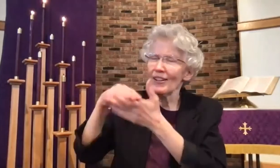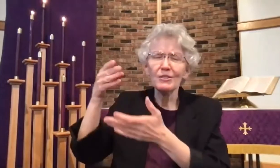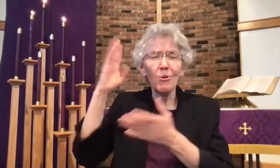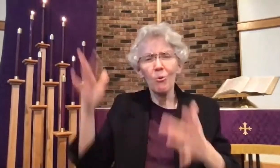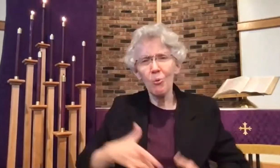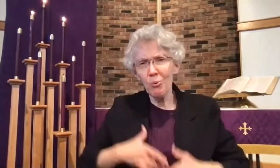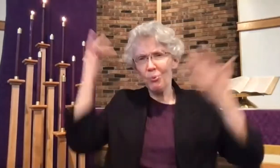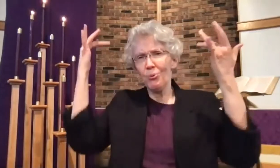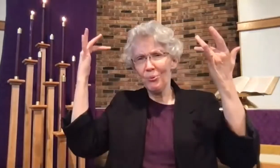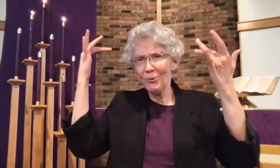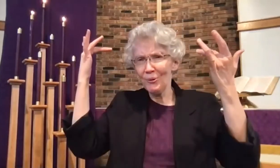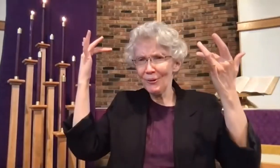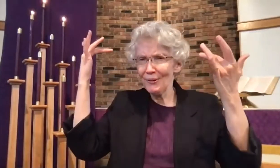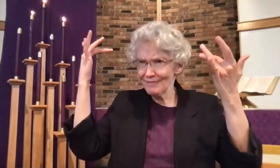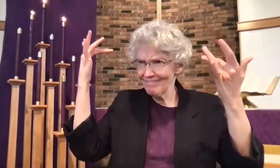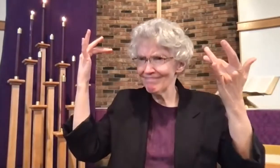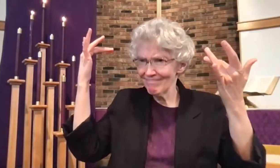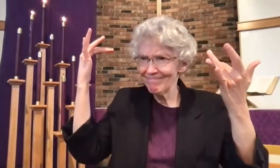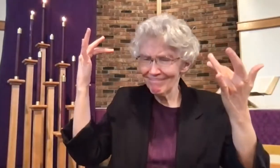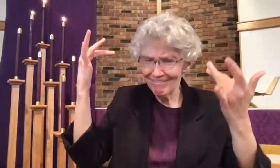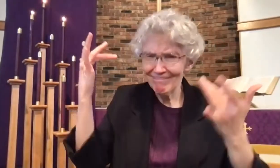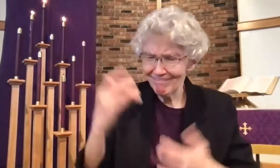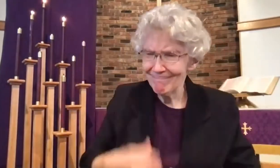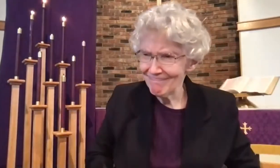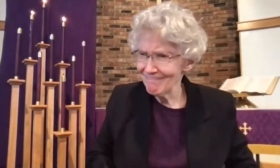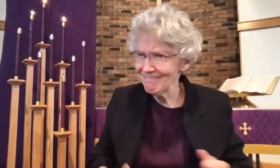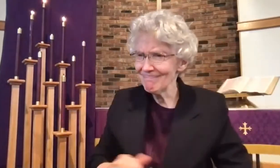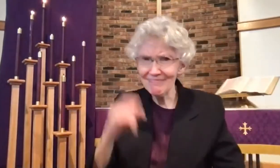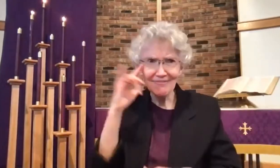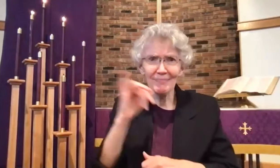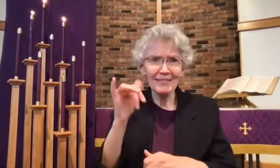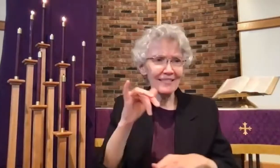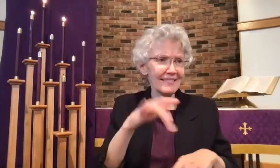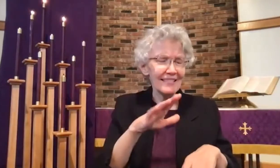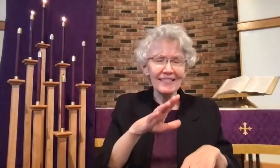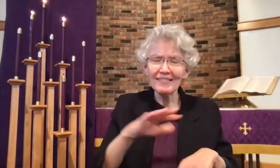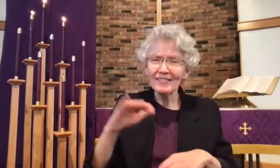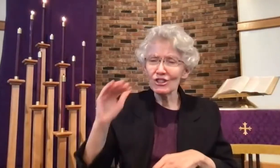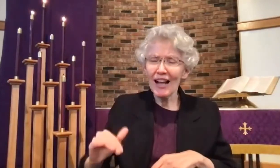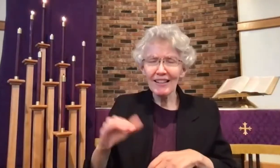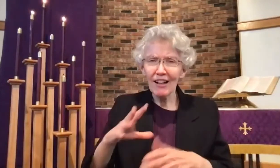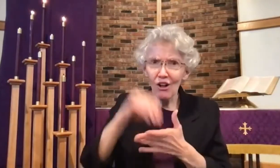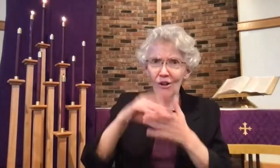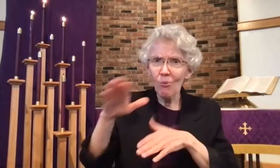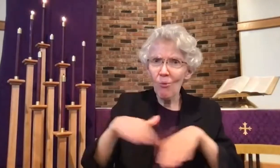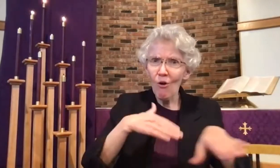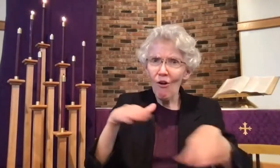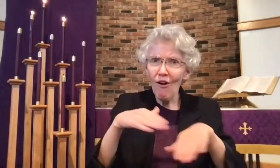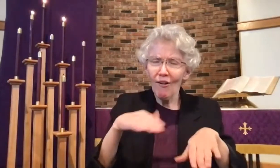to ask, seek, and knock. And when we approach God in this manner, God is thrilled. It's just